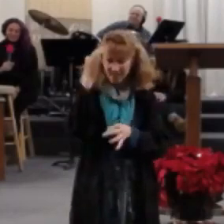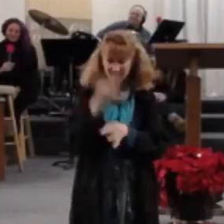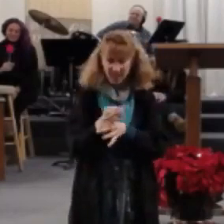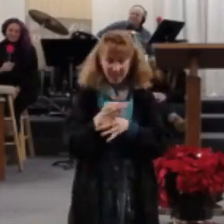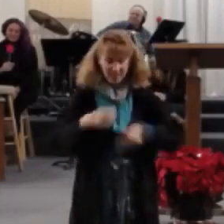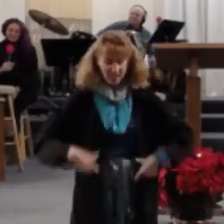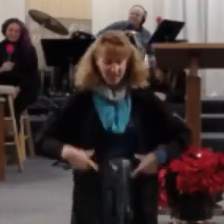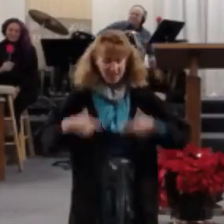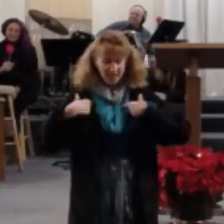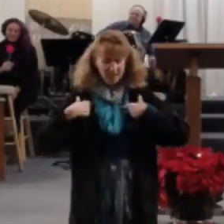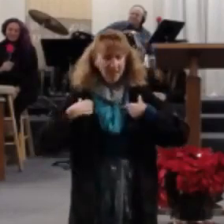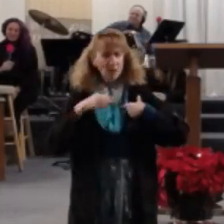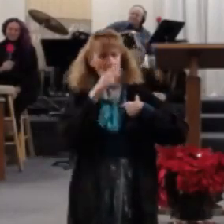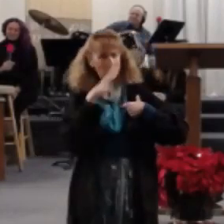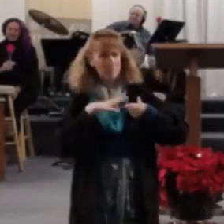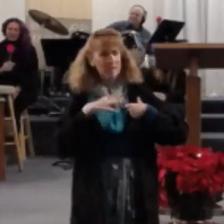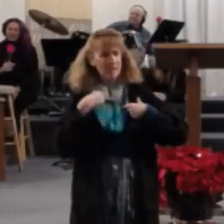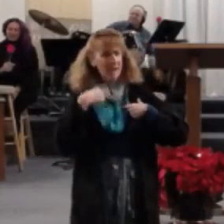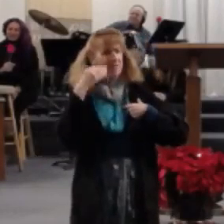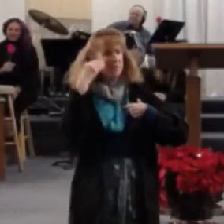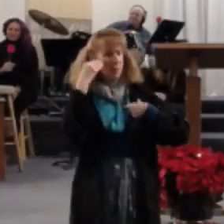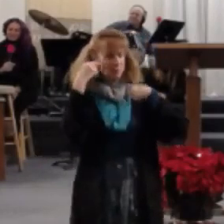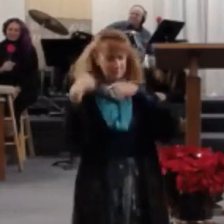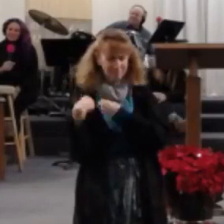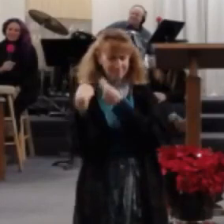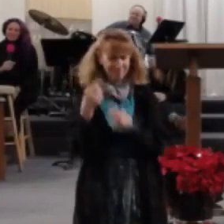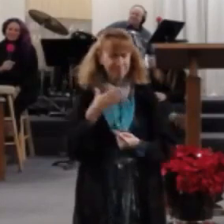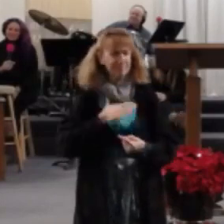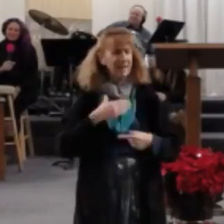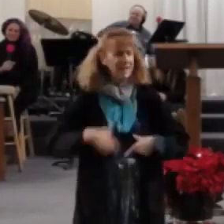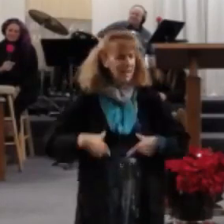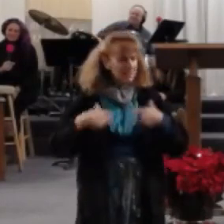faith-living women I've known in my life.